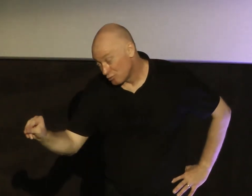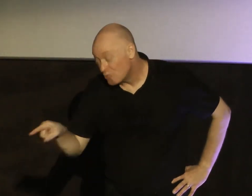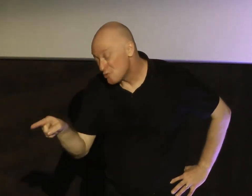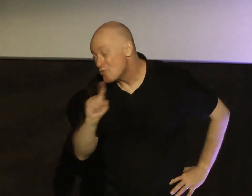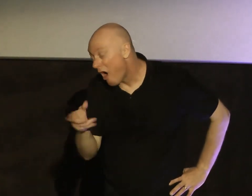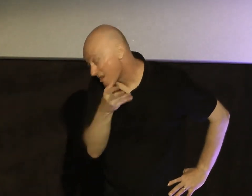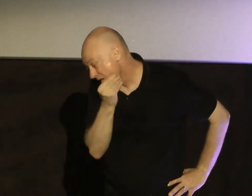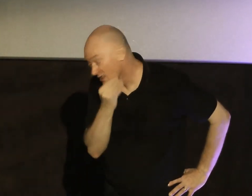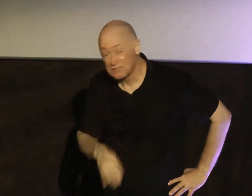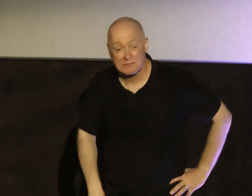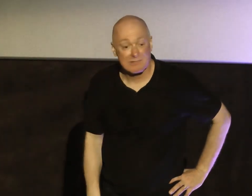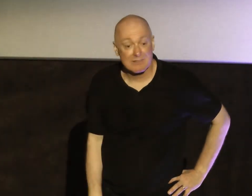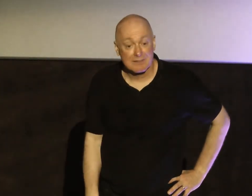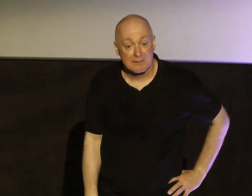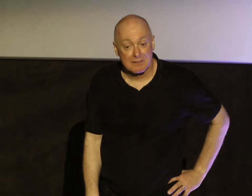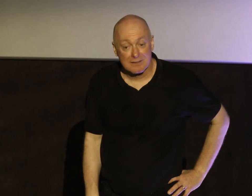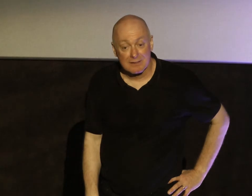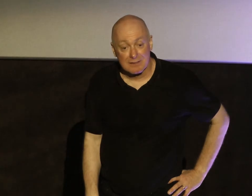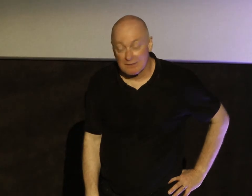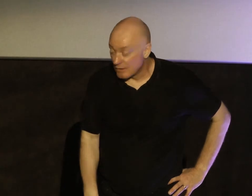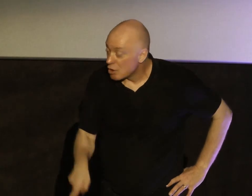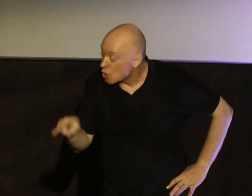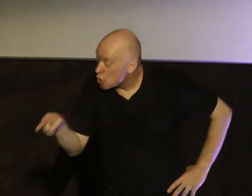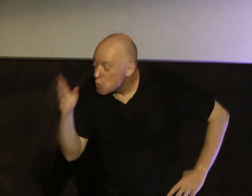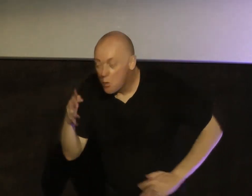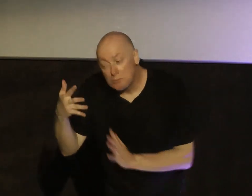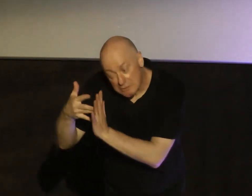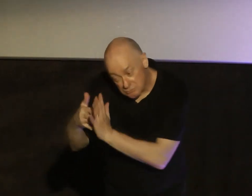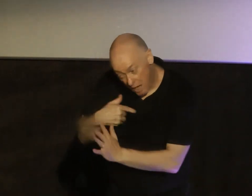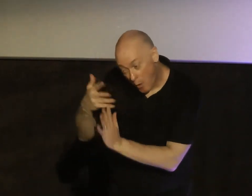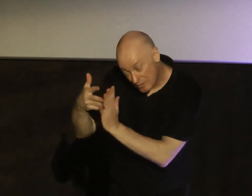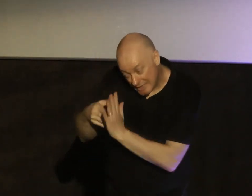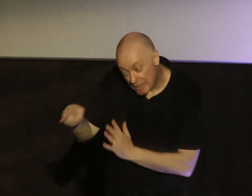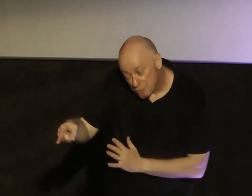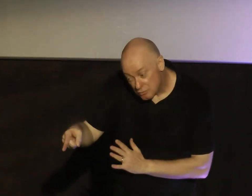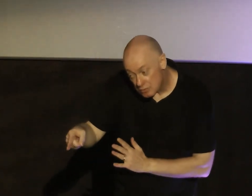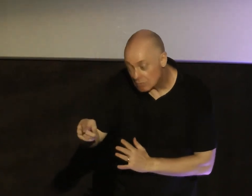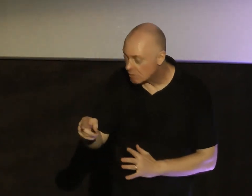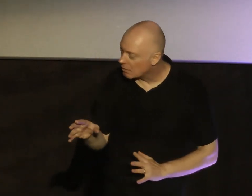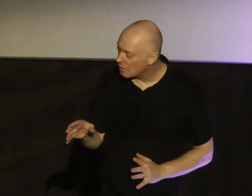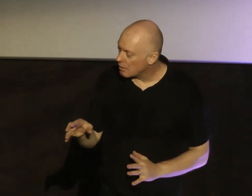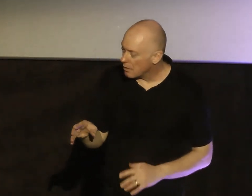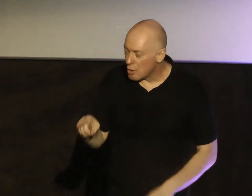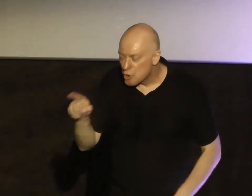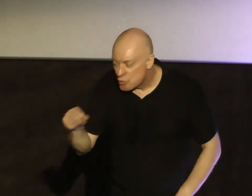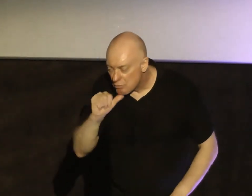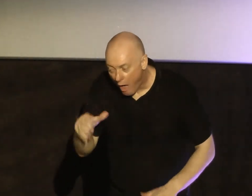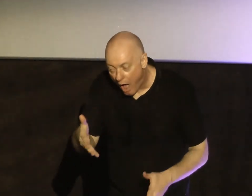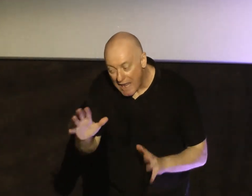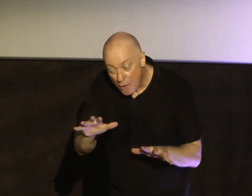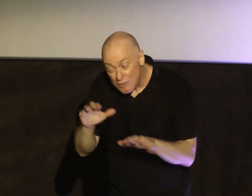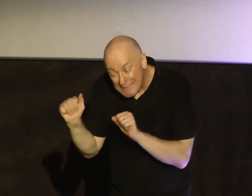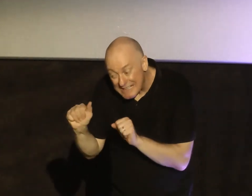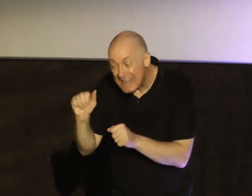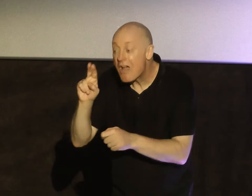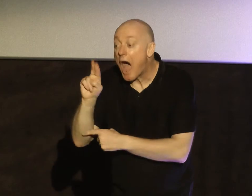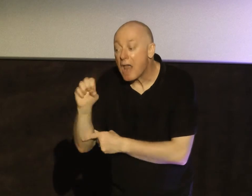are spies. By this you shall be tested. By the life of Pharaoh you shall not go from this place unless your younger